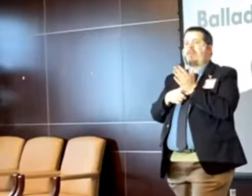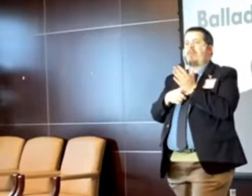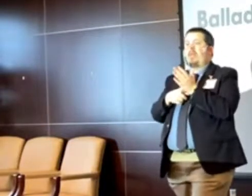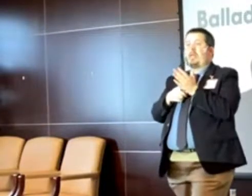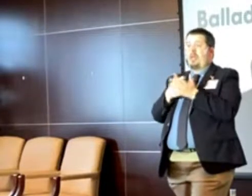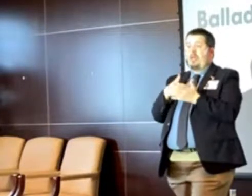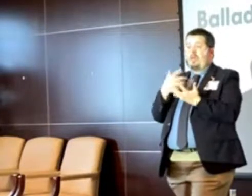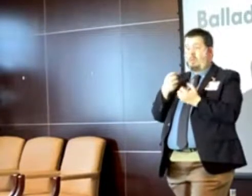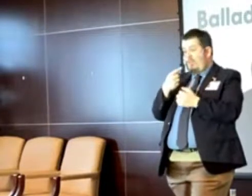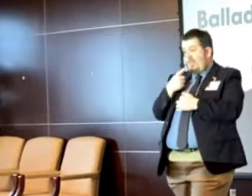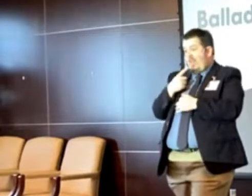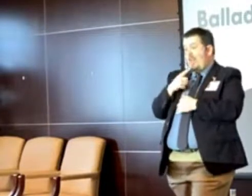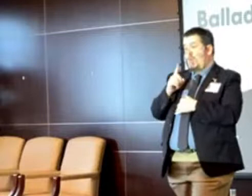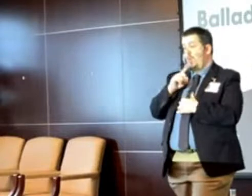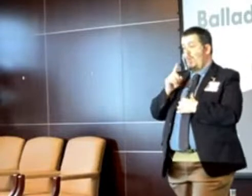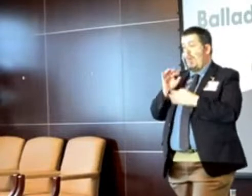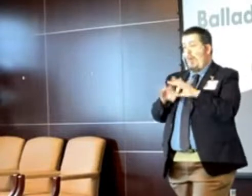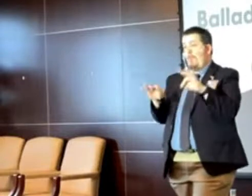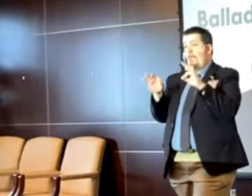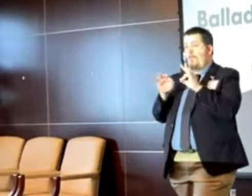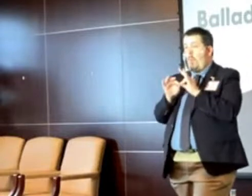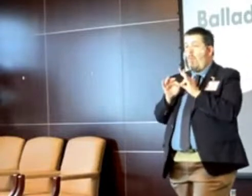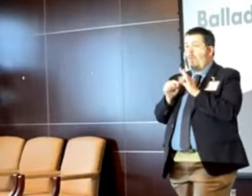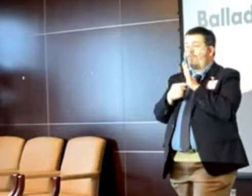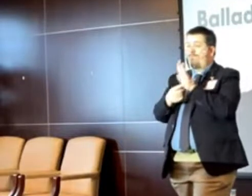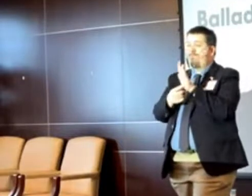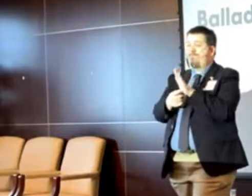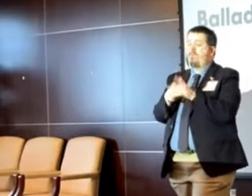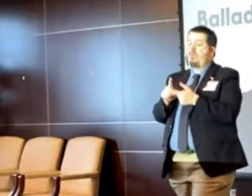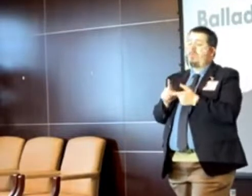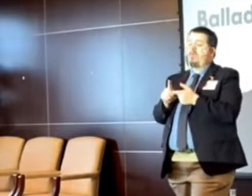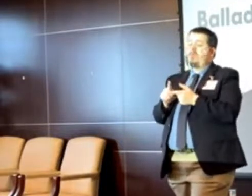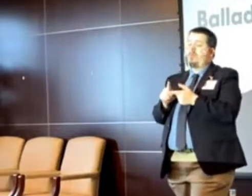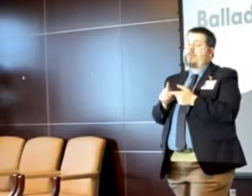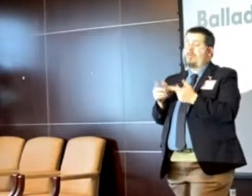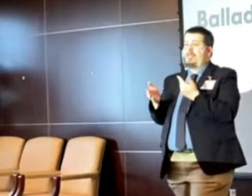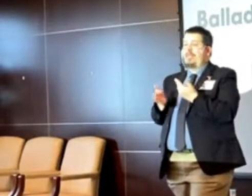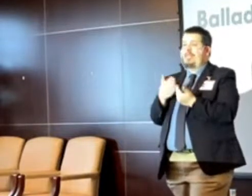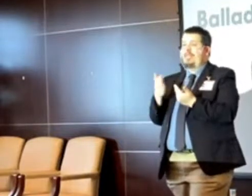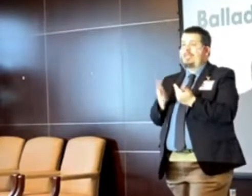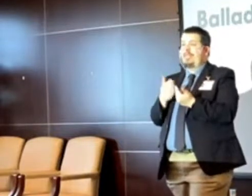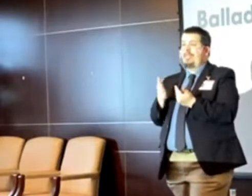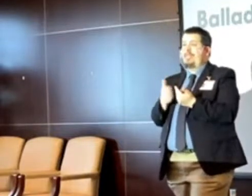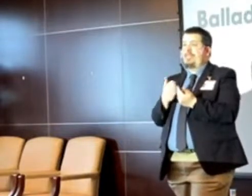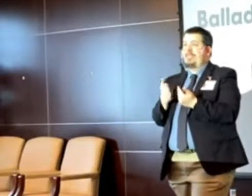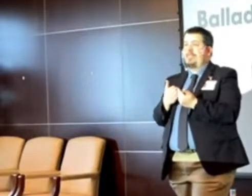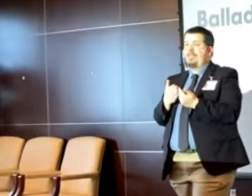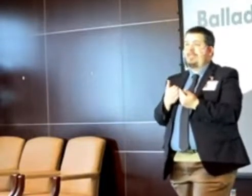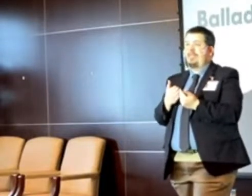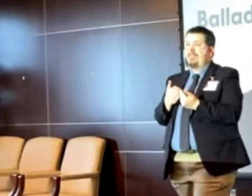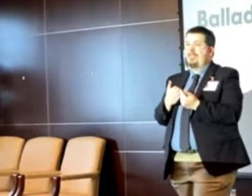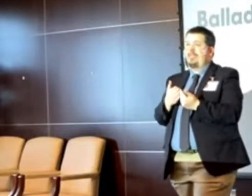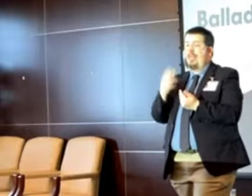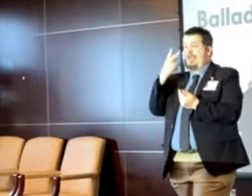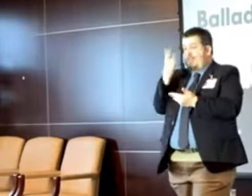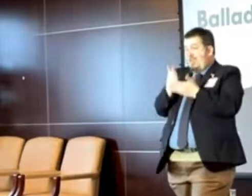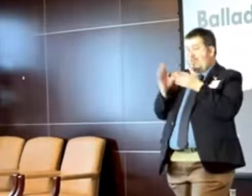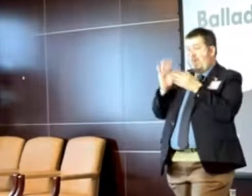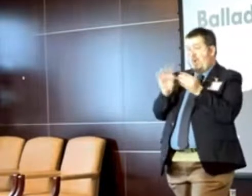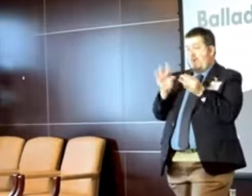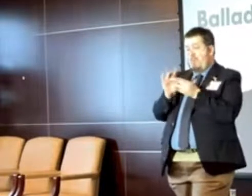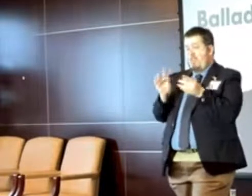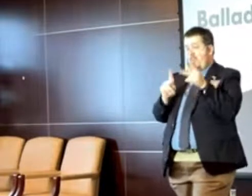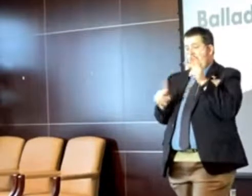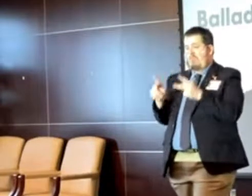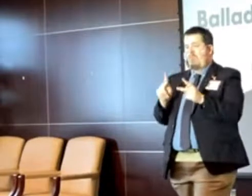I also want to say it's really important to underscore. It's easy to. I've seen some comments where